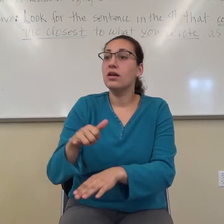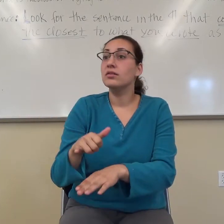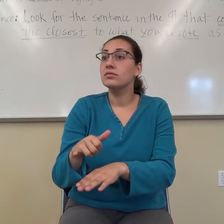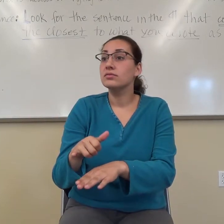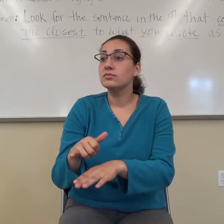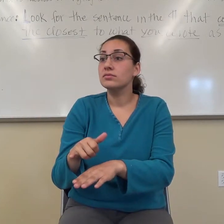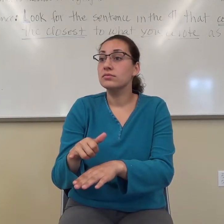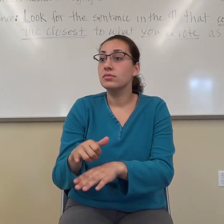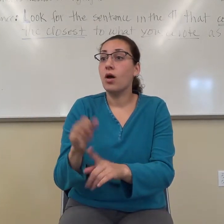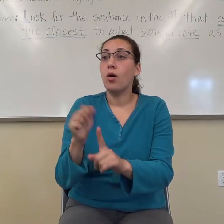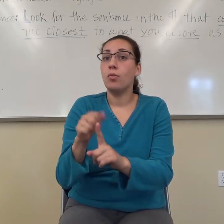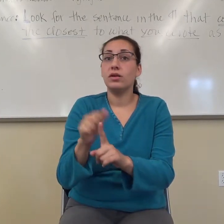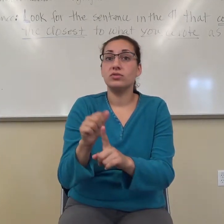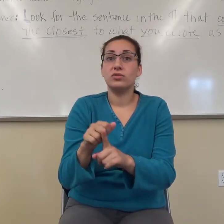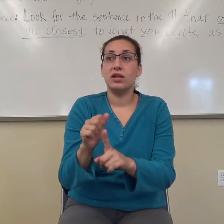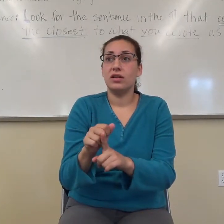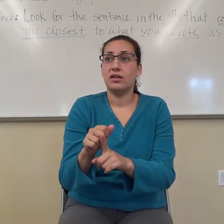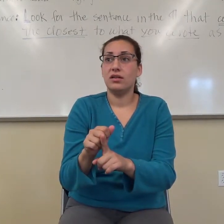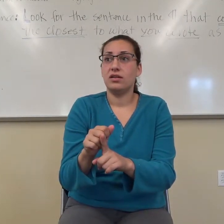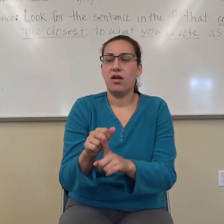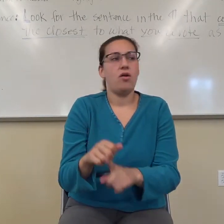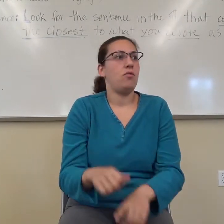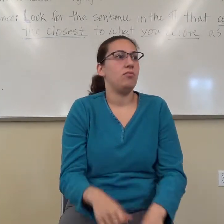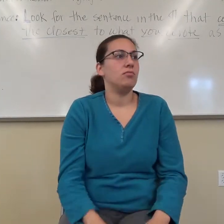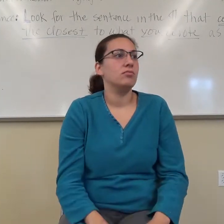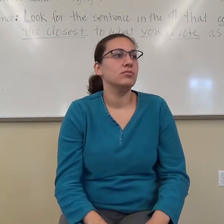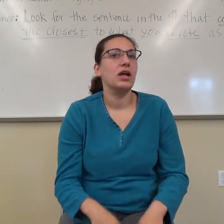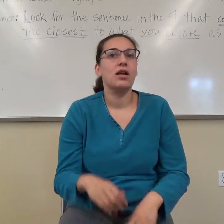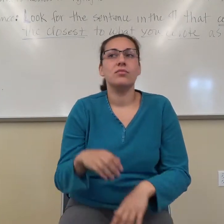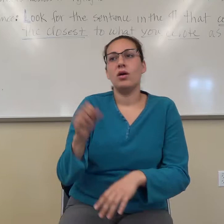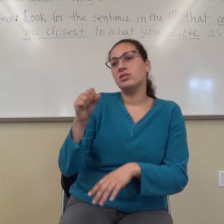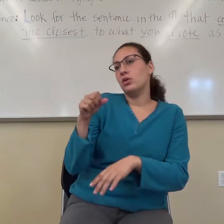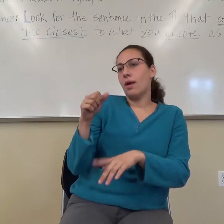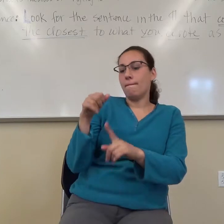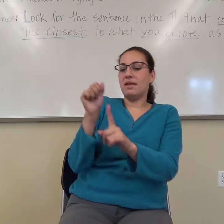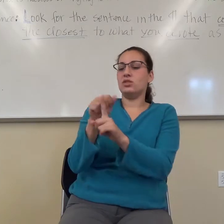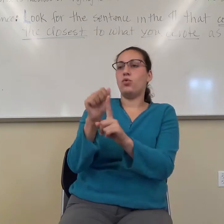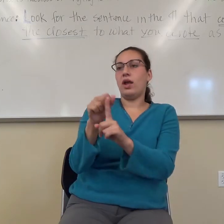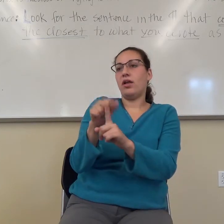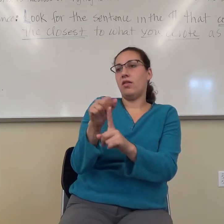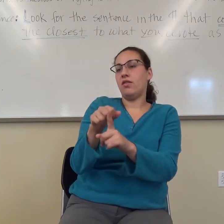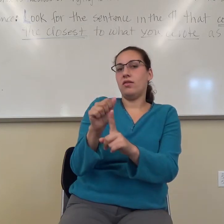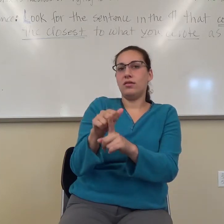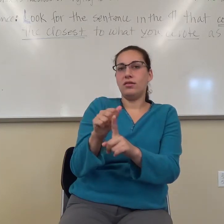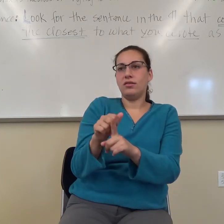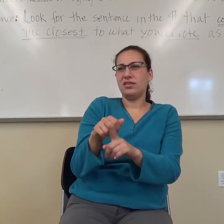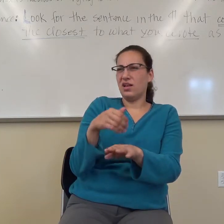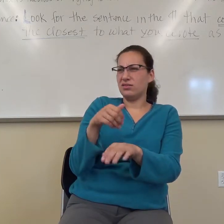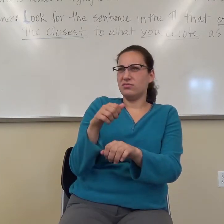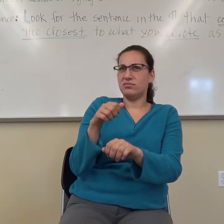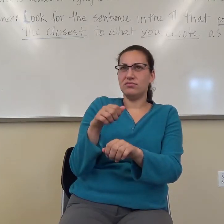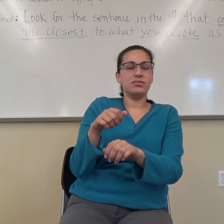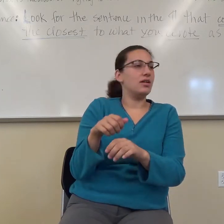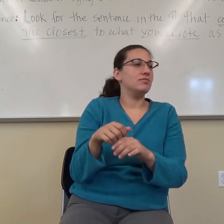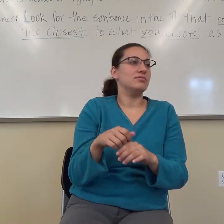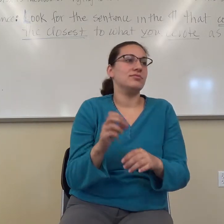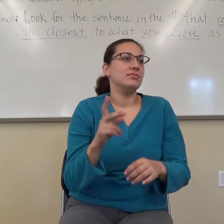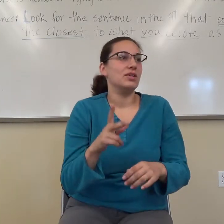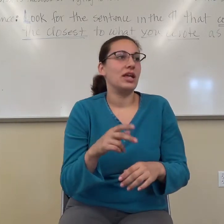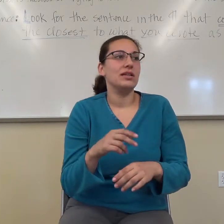betraying the church. So I would accept betrayal, okay? He's going against, that's what it